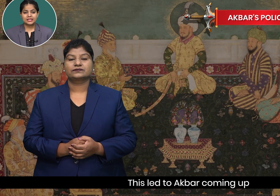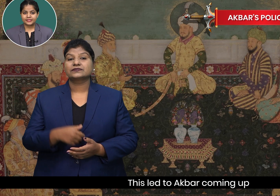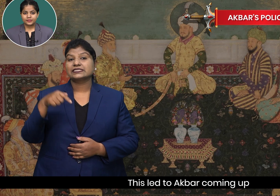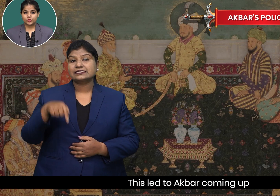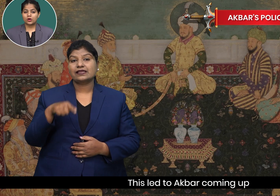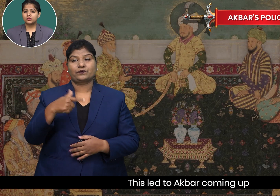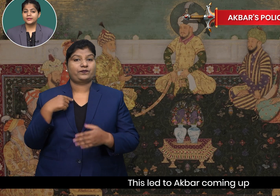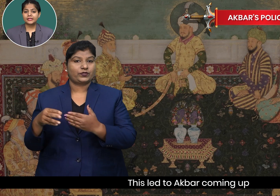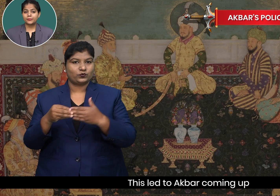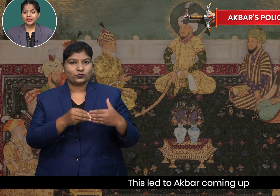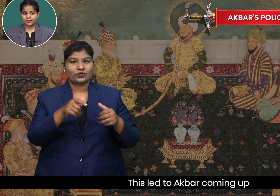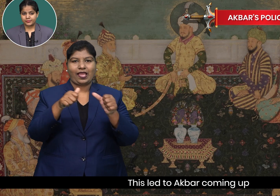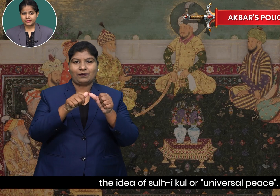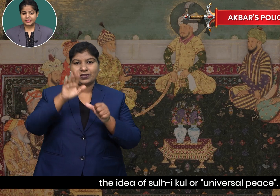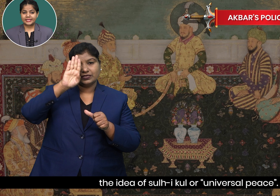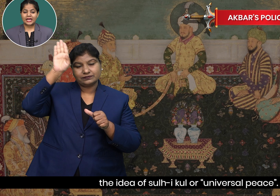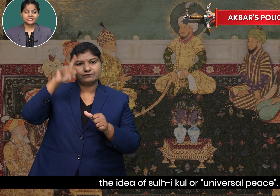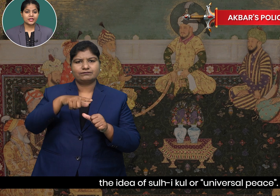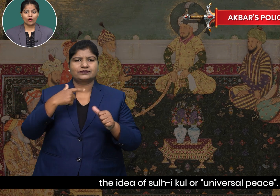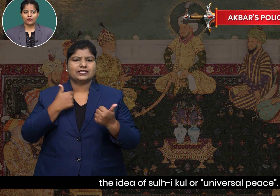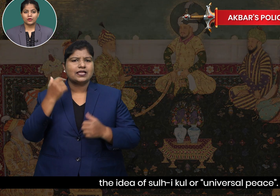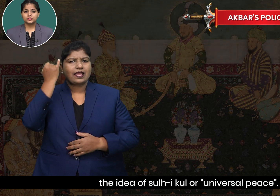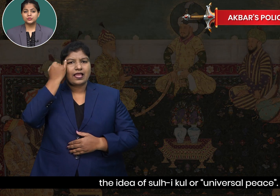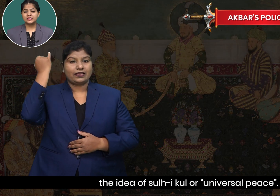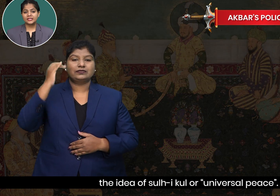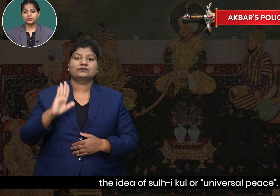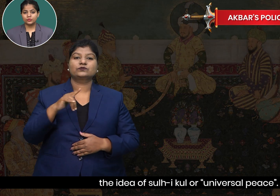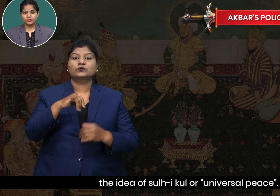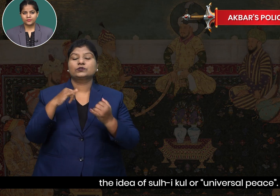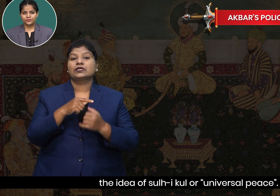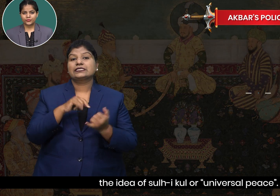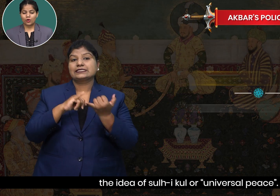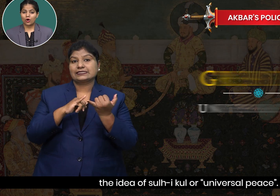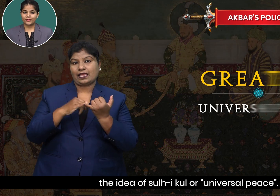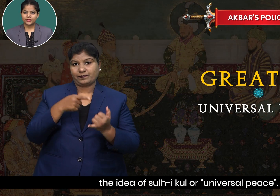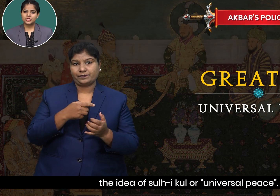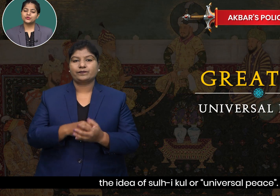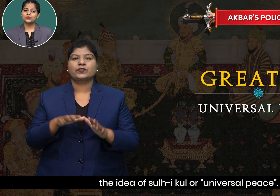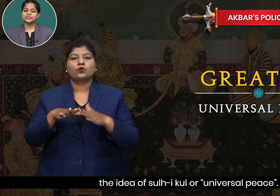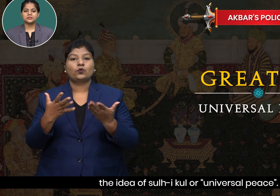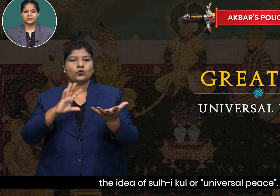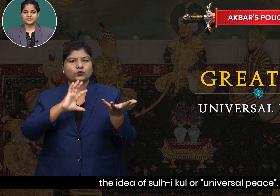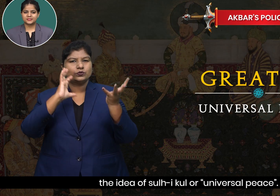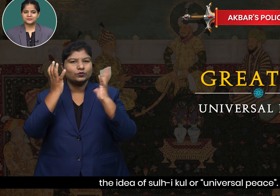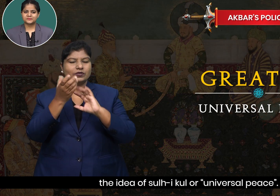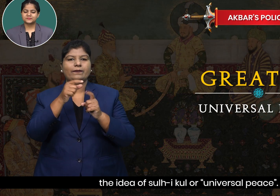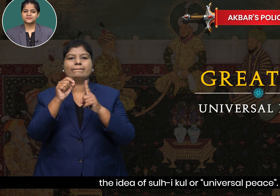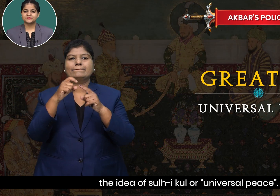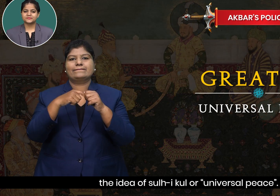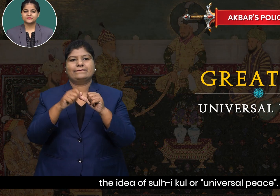This led to Akbar coming up the idea of sulh-e-kul or universal